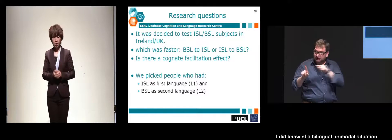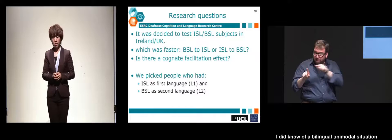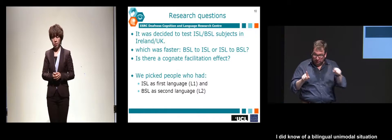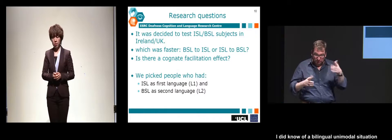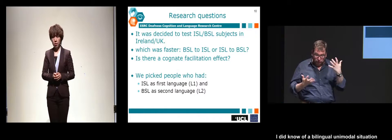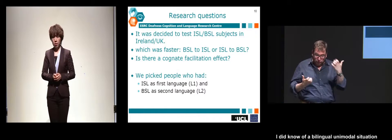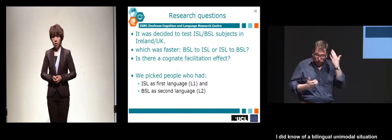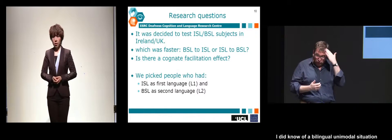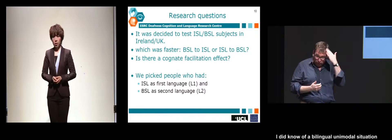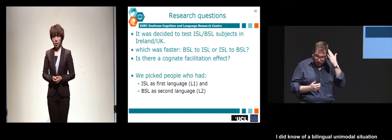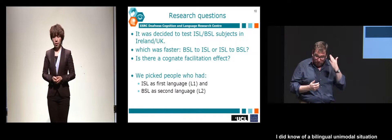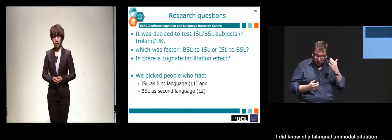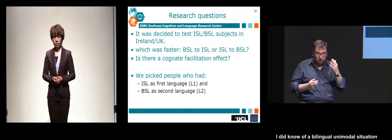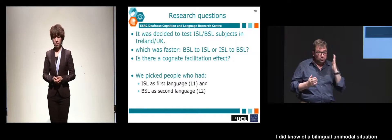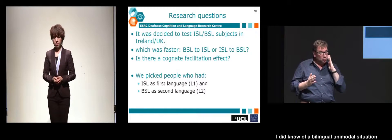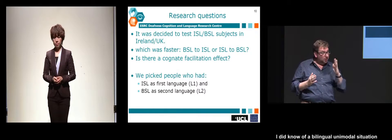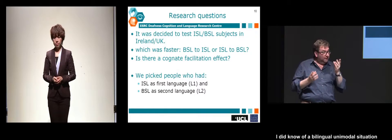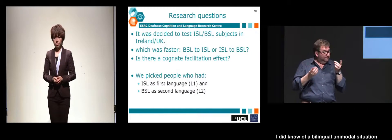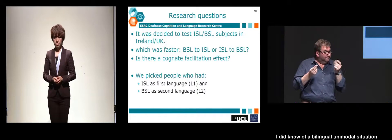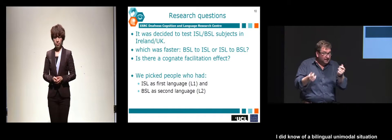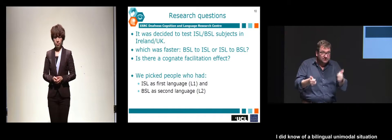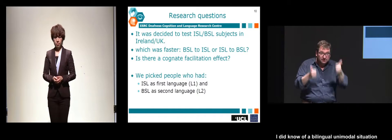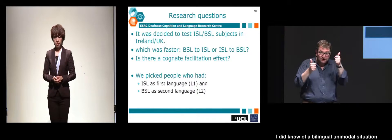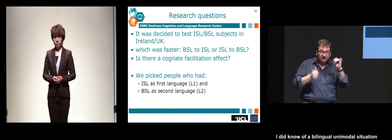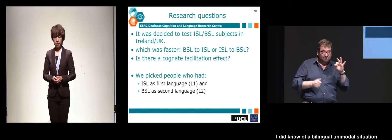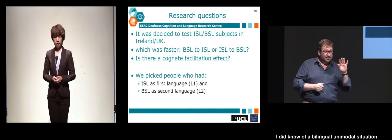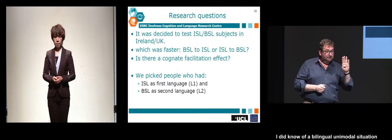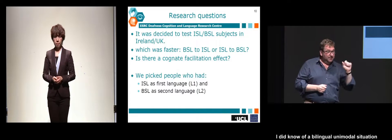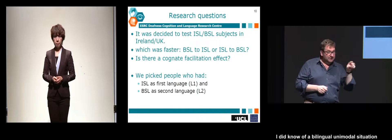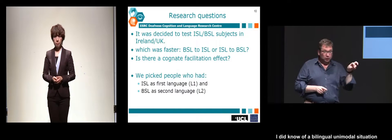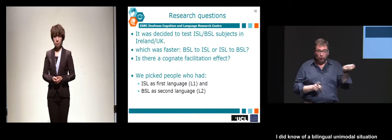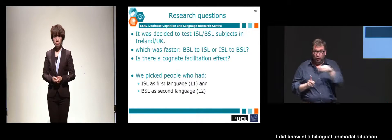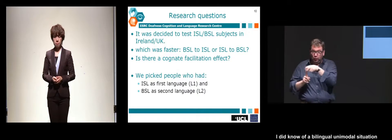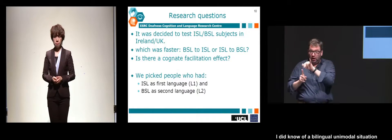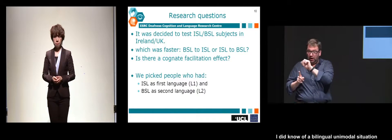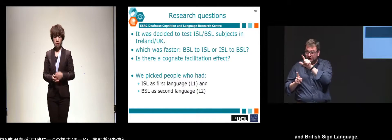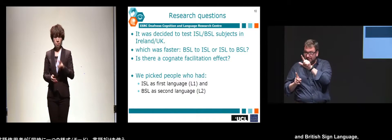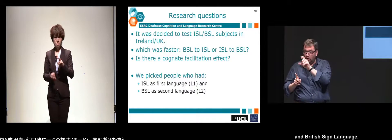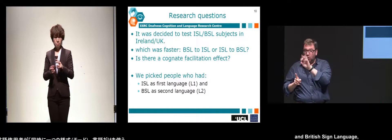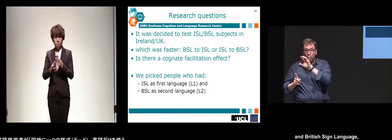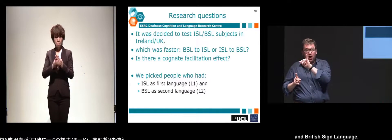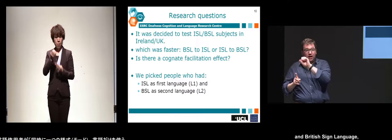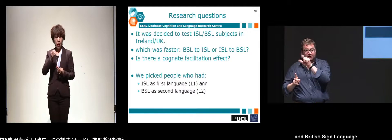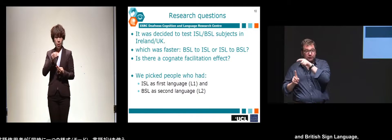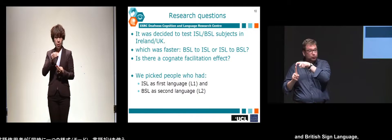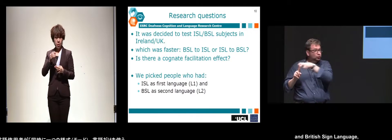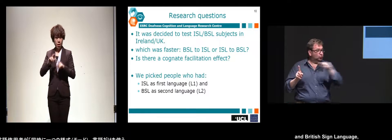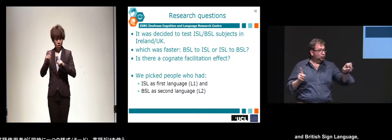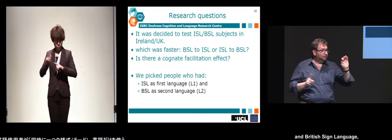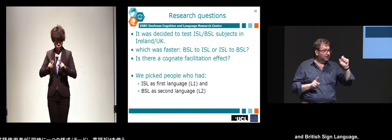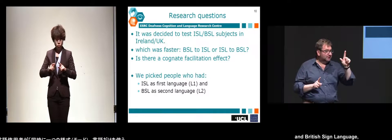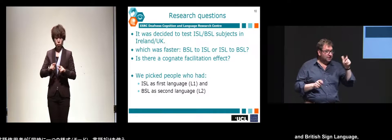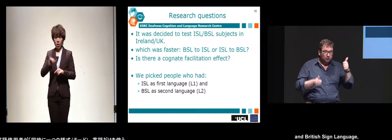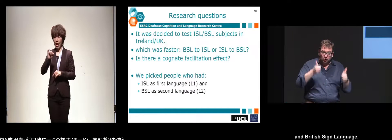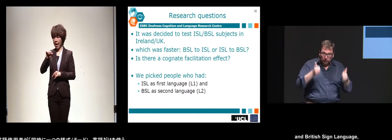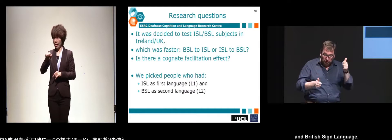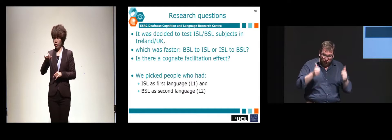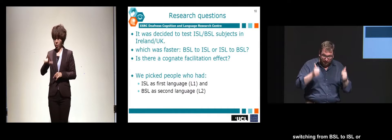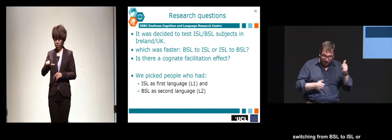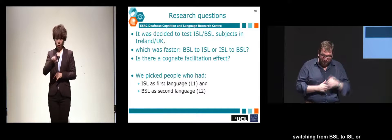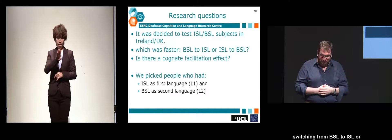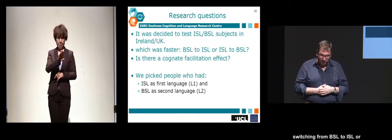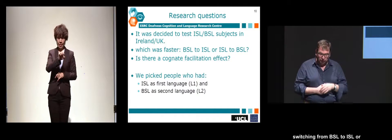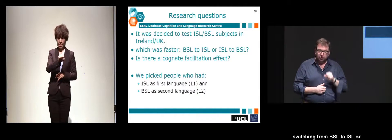And I did know of a bilingual unimodal situation with Irish Sign Language and British Sign Language, and so I wondered which was